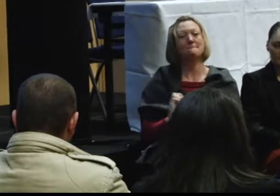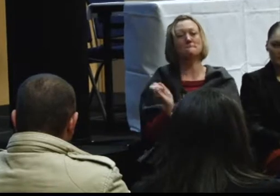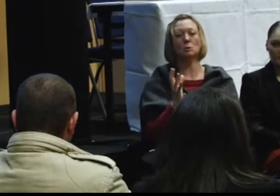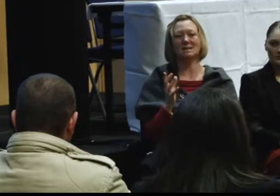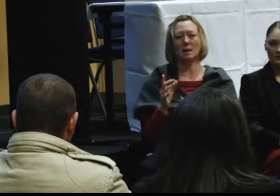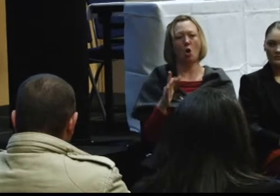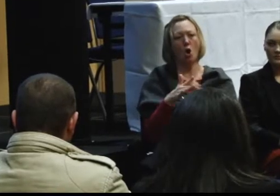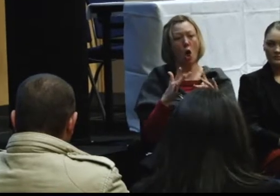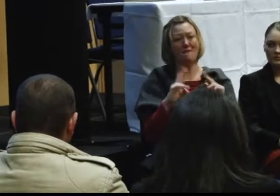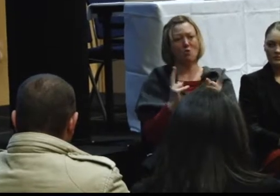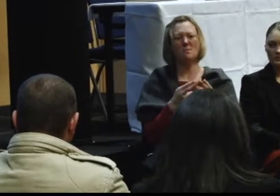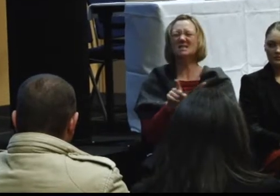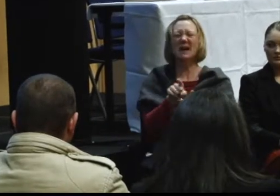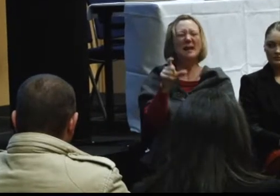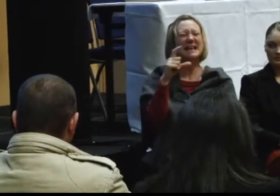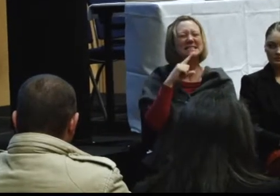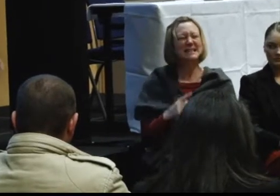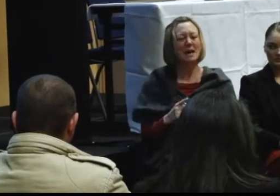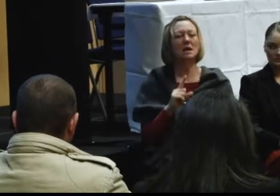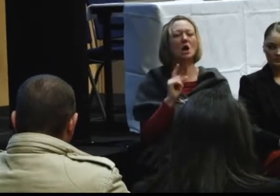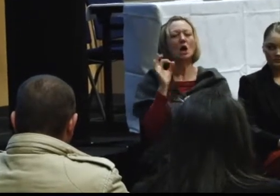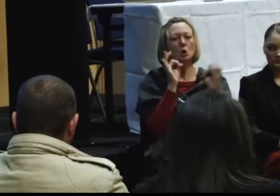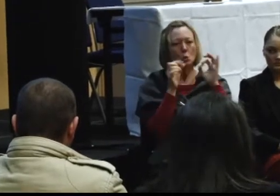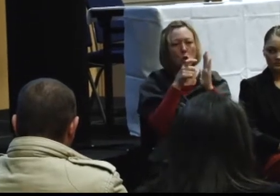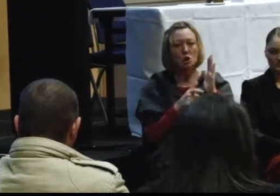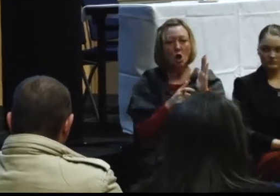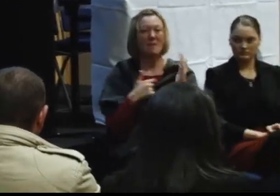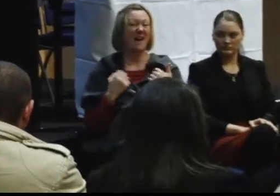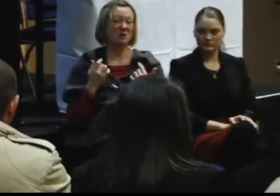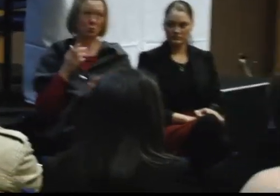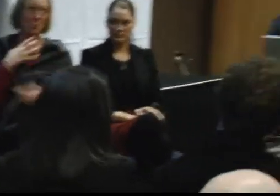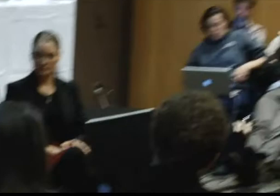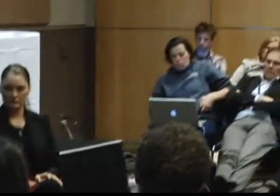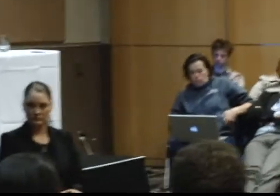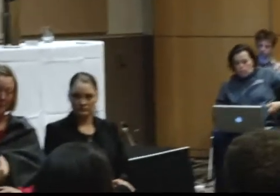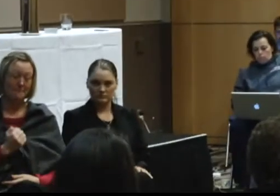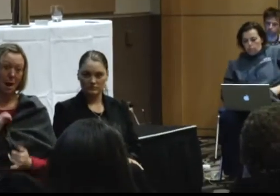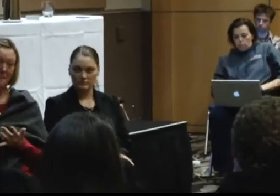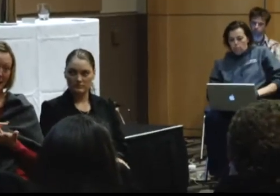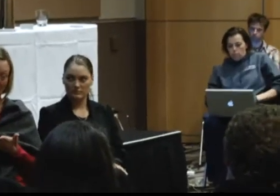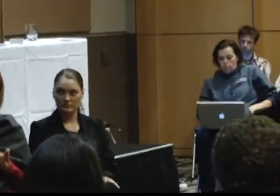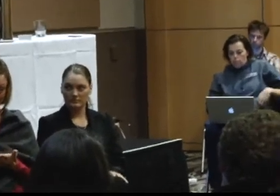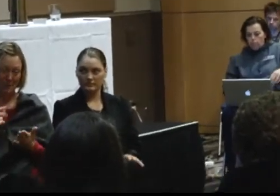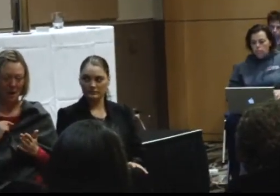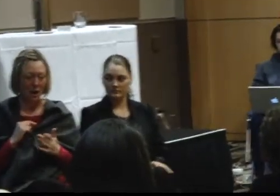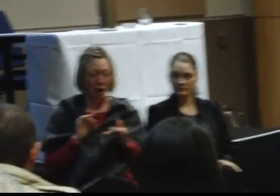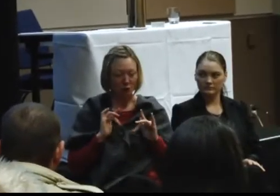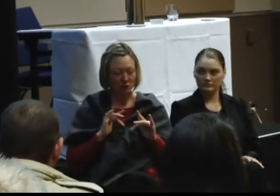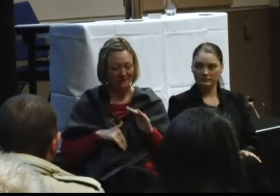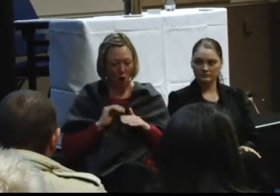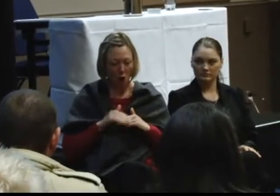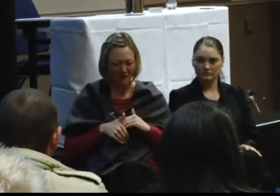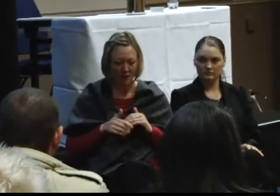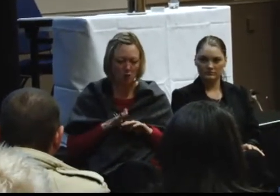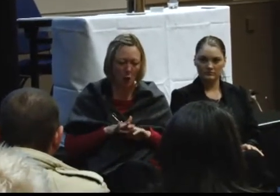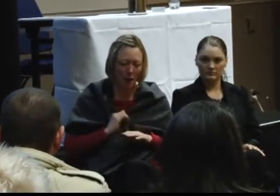Doc. And I had to model, and I'm not going to go there, but my middle name I've never quite got over. I'm slow to getting over it, but I had to put